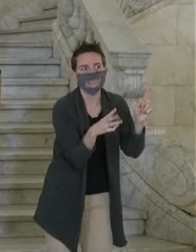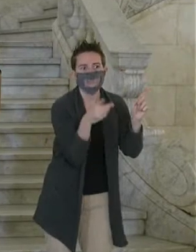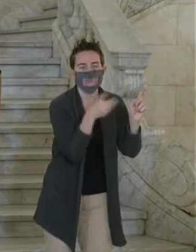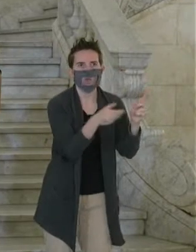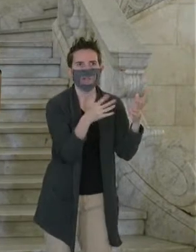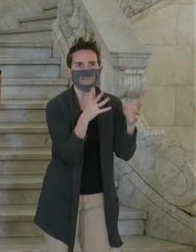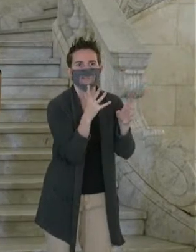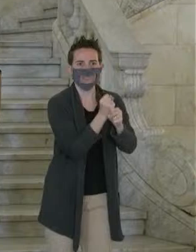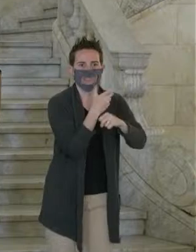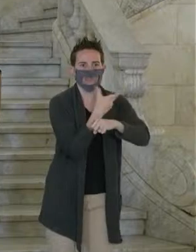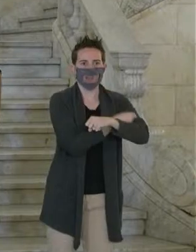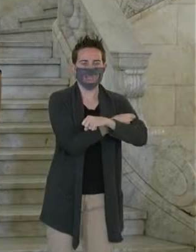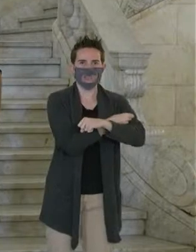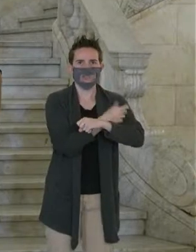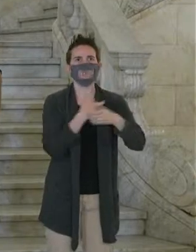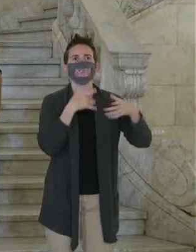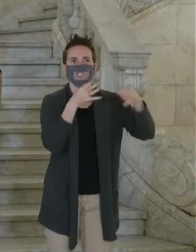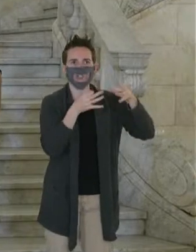the COVID-19 vaccine.